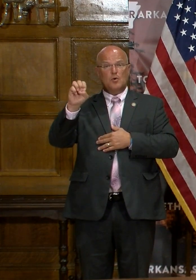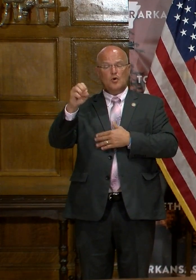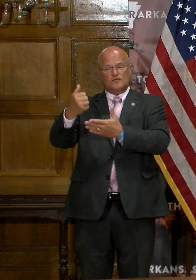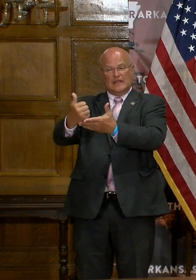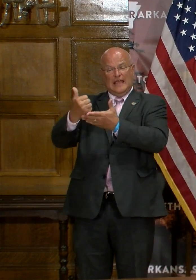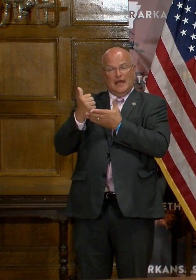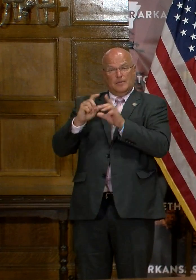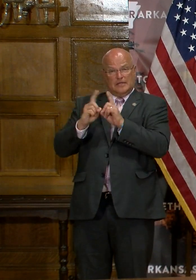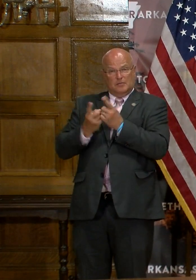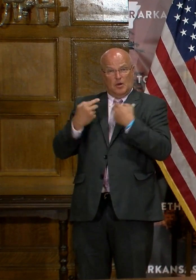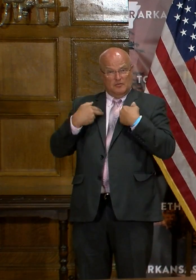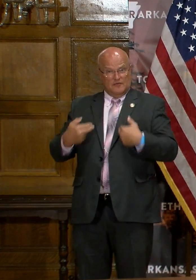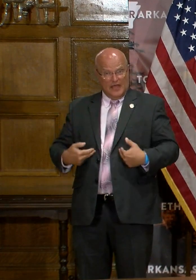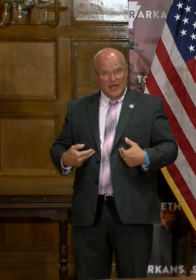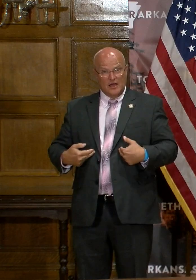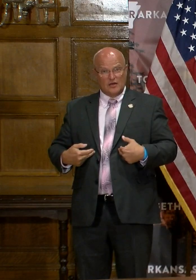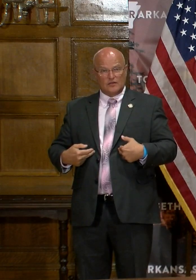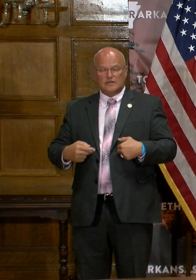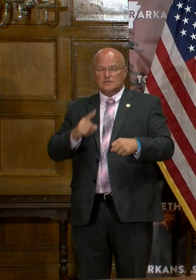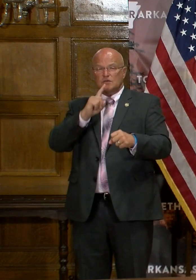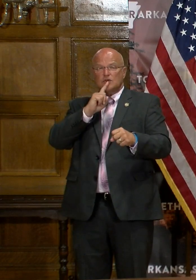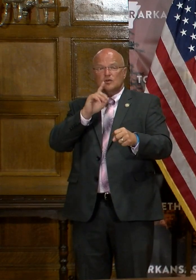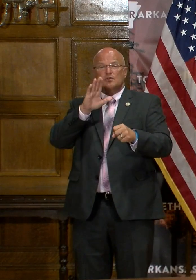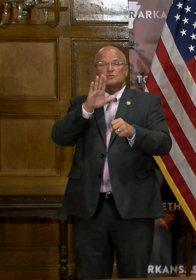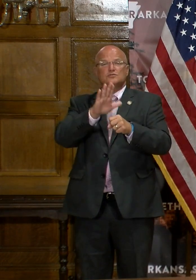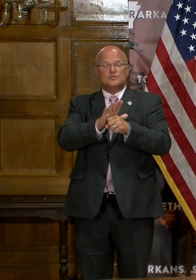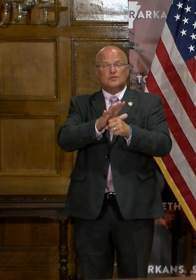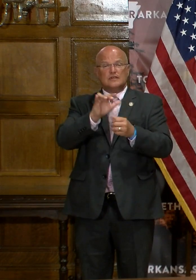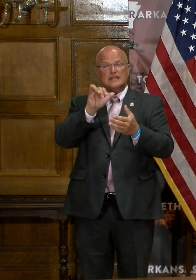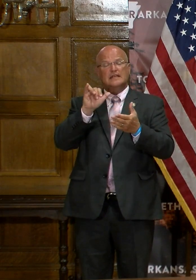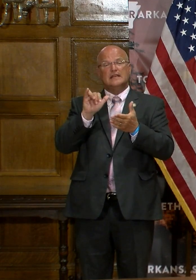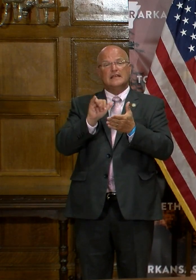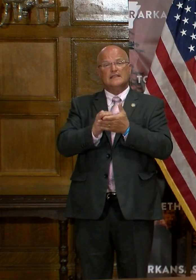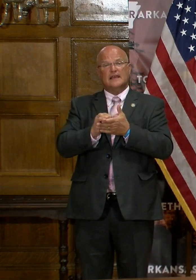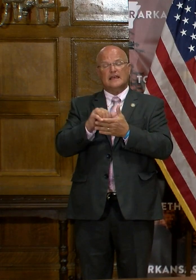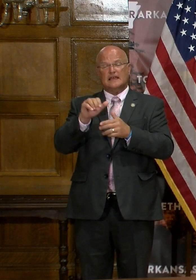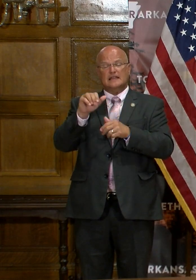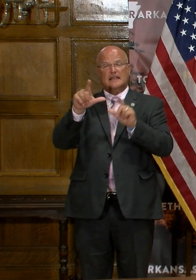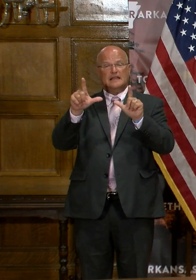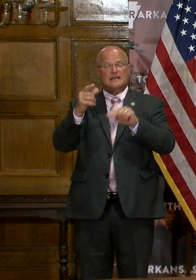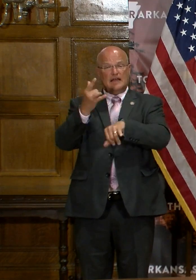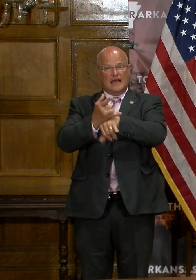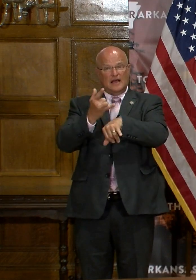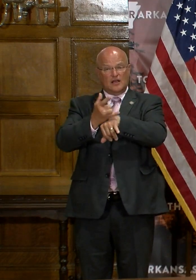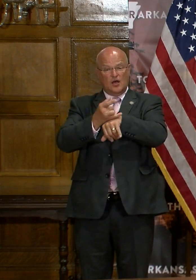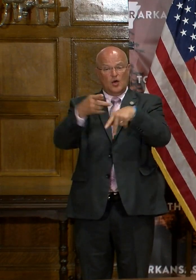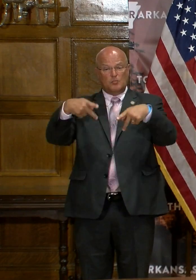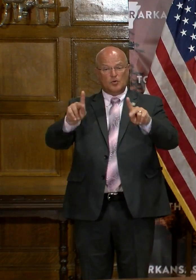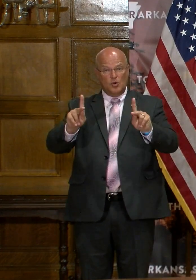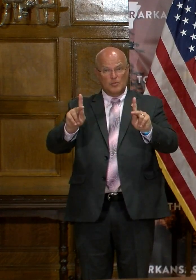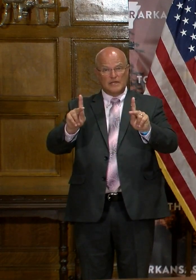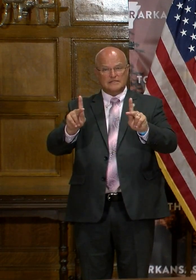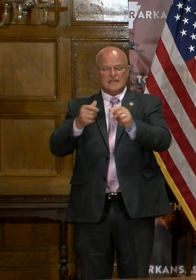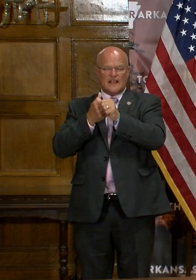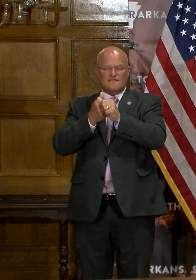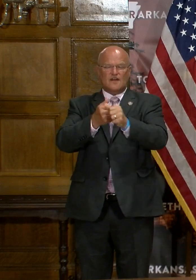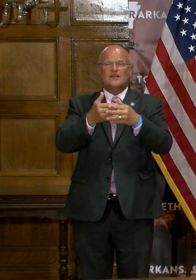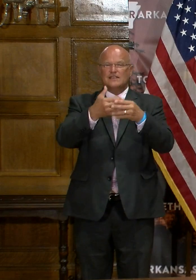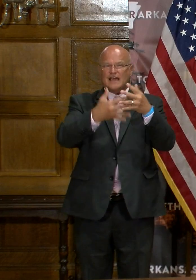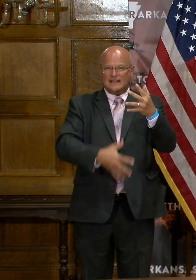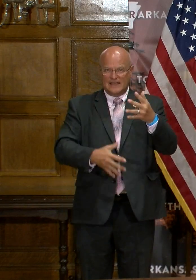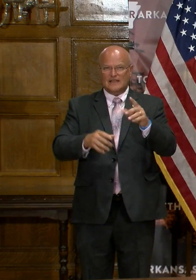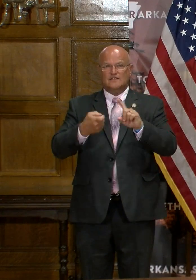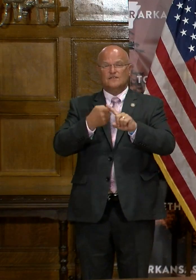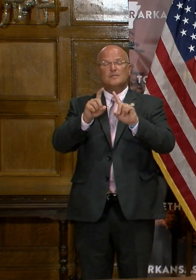Department of Health in assuring those with alcohol permits that they follow the guidelines of